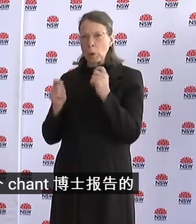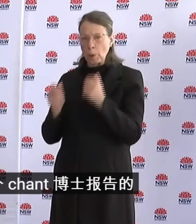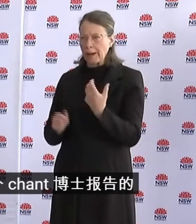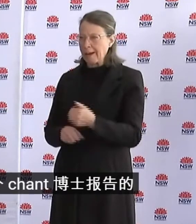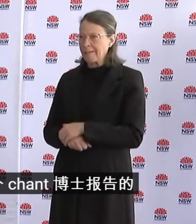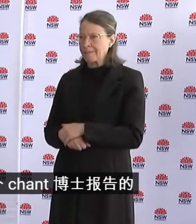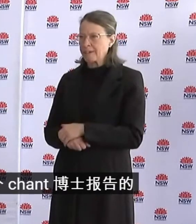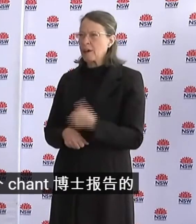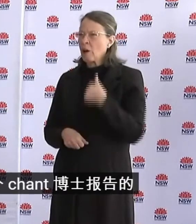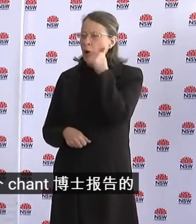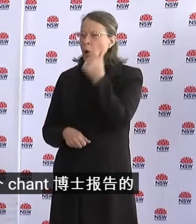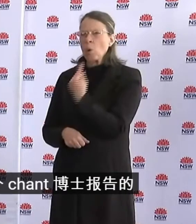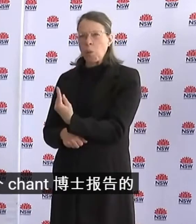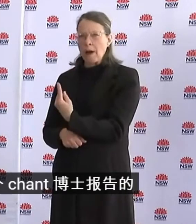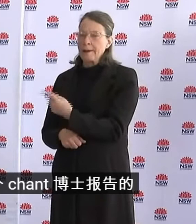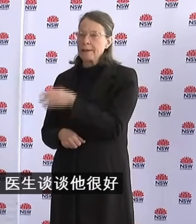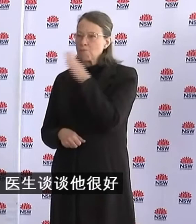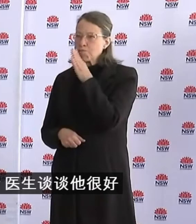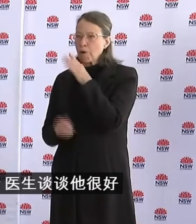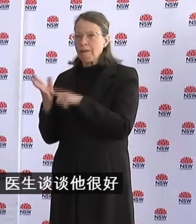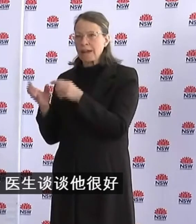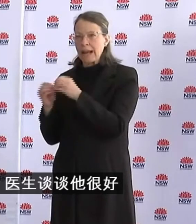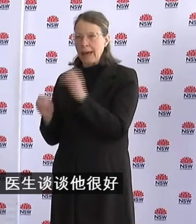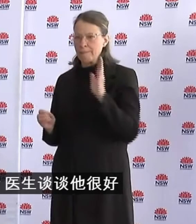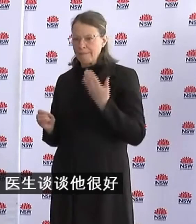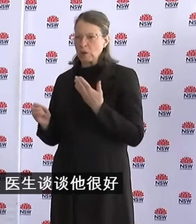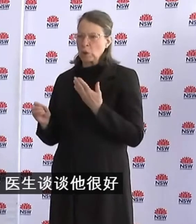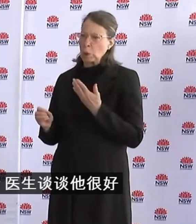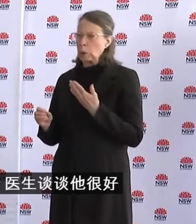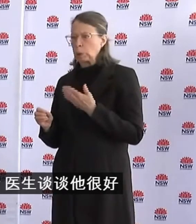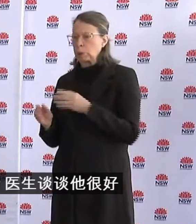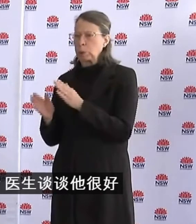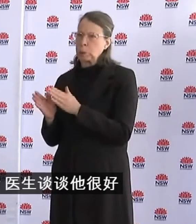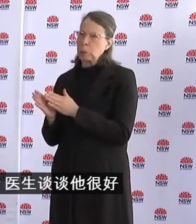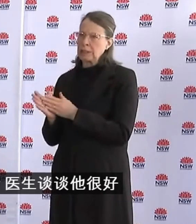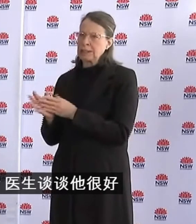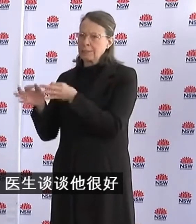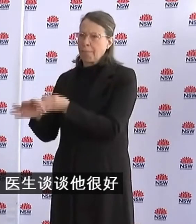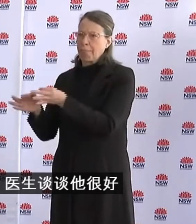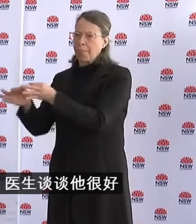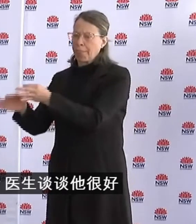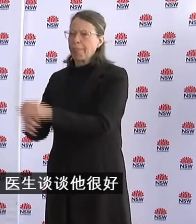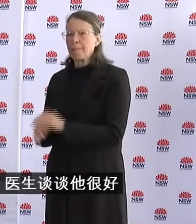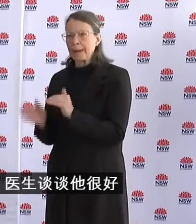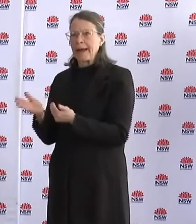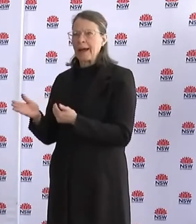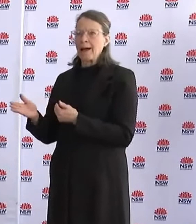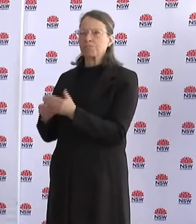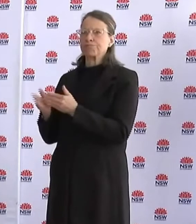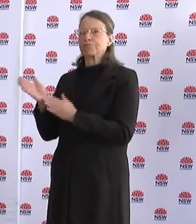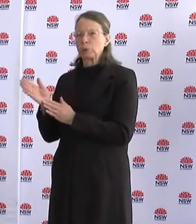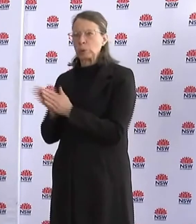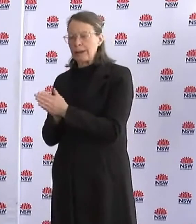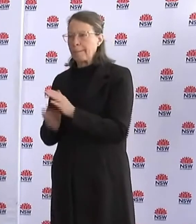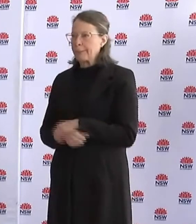lab, I understand, which Dr Chant reported have since been managed, but I will ask Dr McAnulty to talk about that. He's well